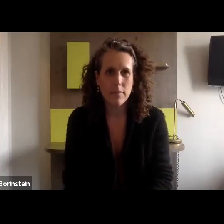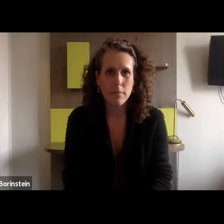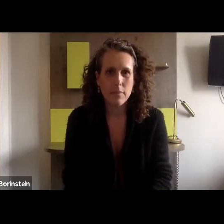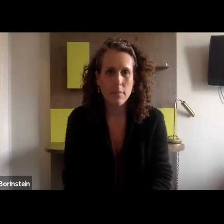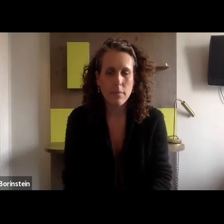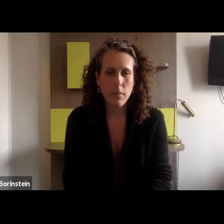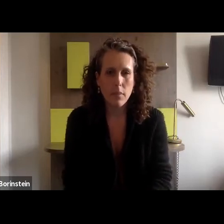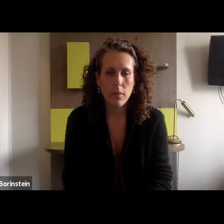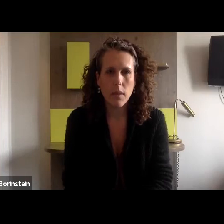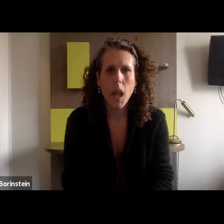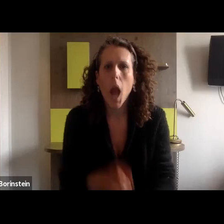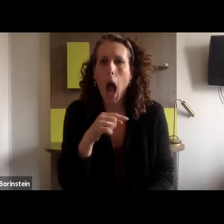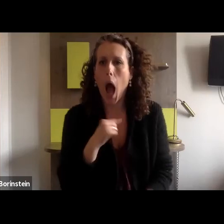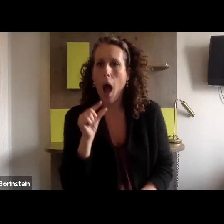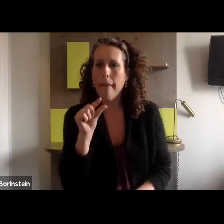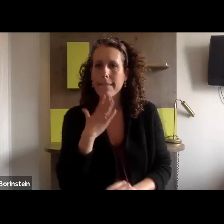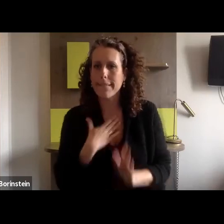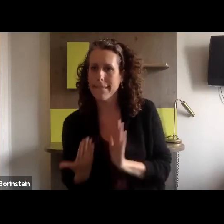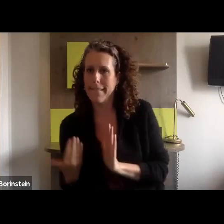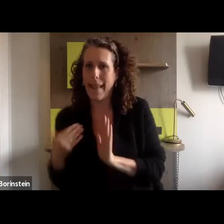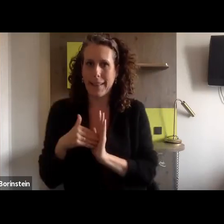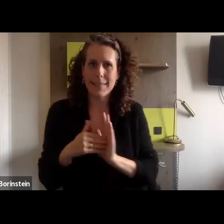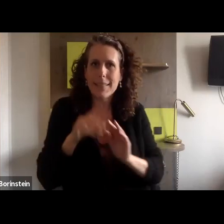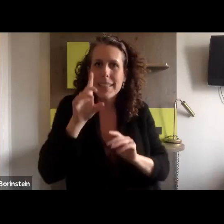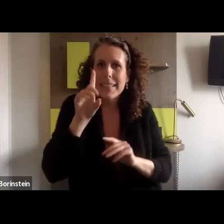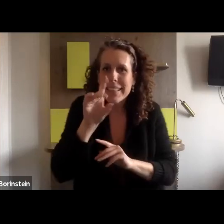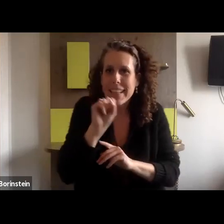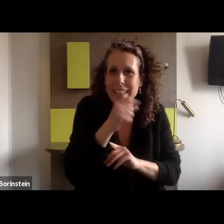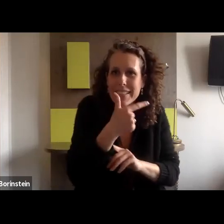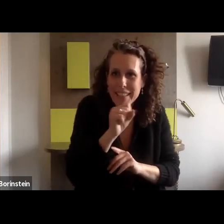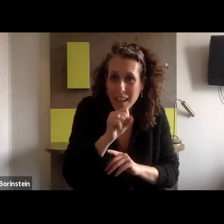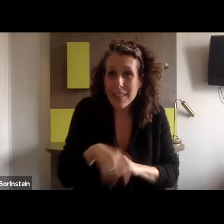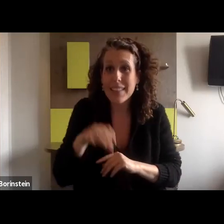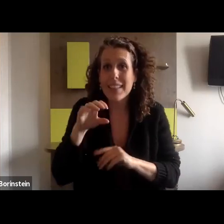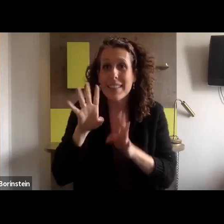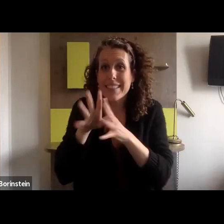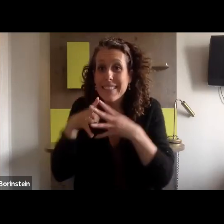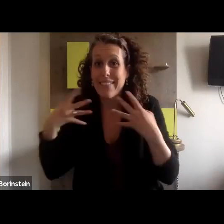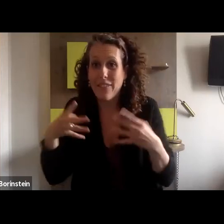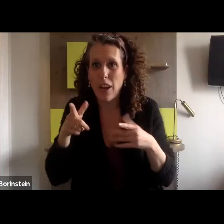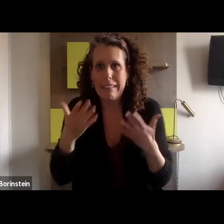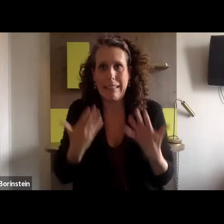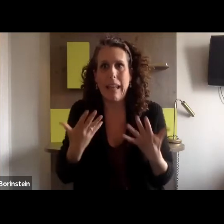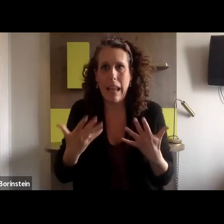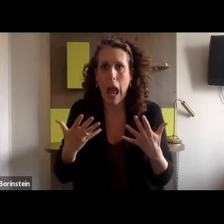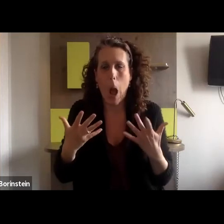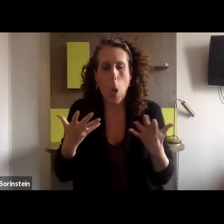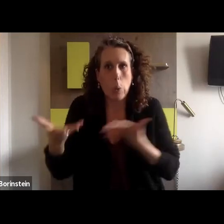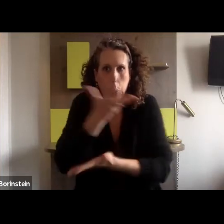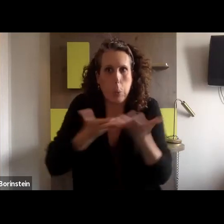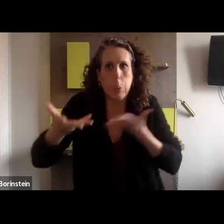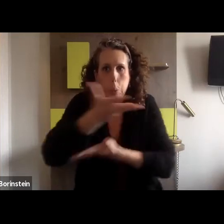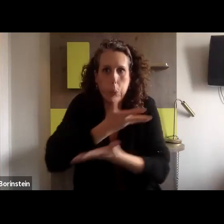Just a short side note, DSGS and the CFR, it's a very big issue in Switzerland,